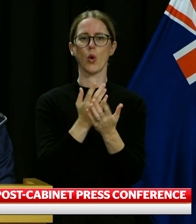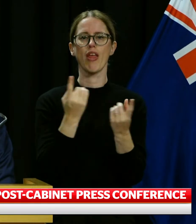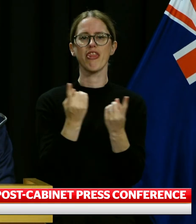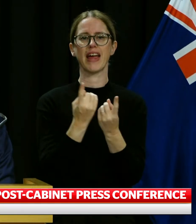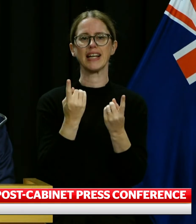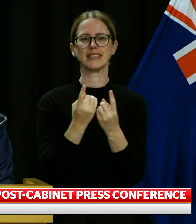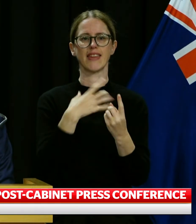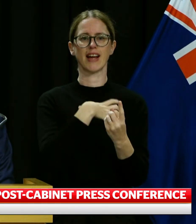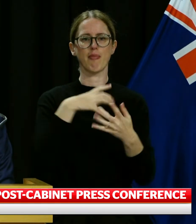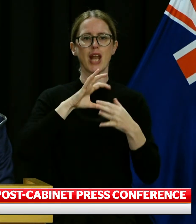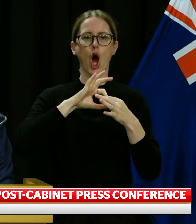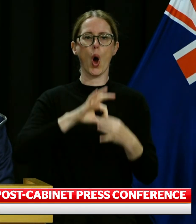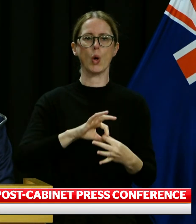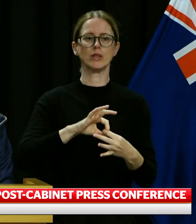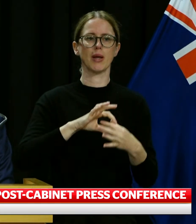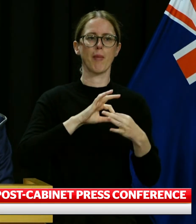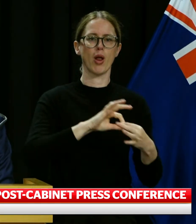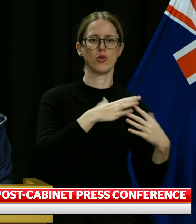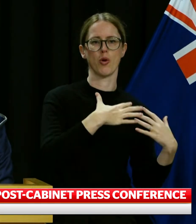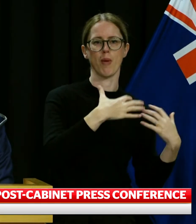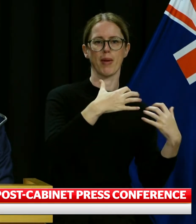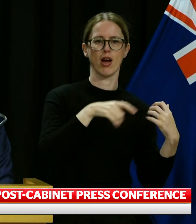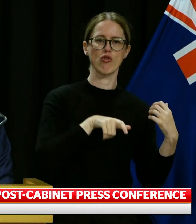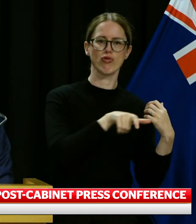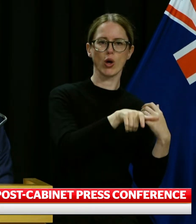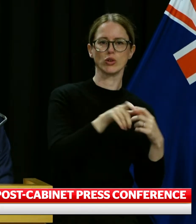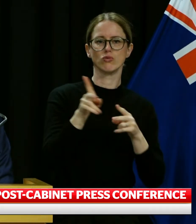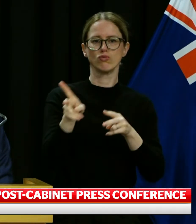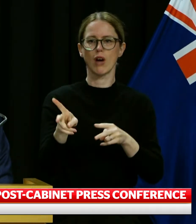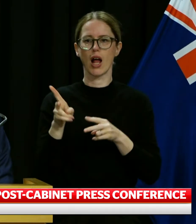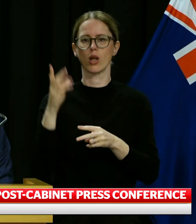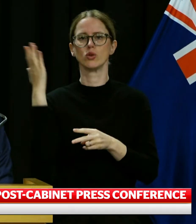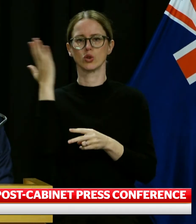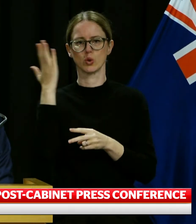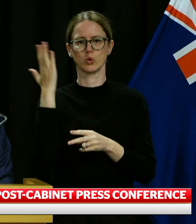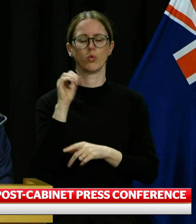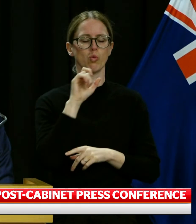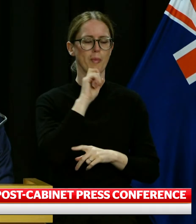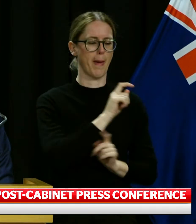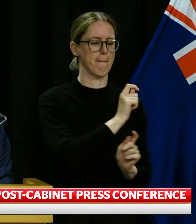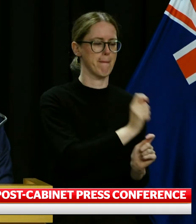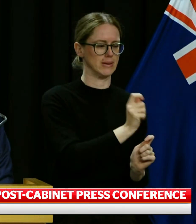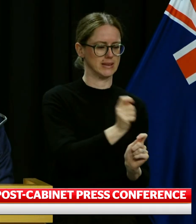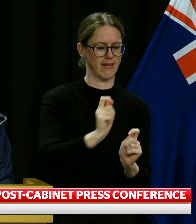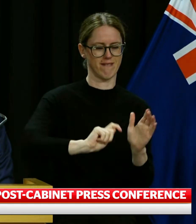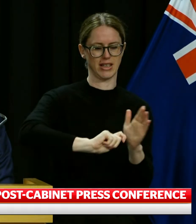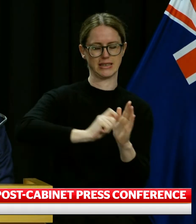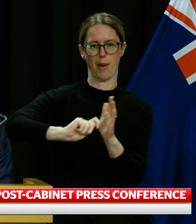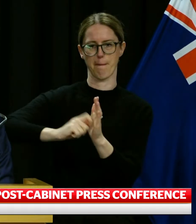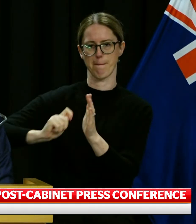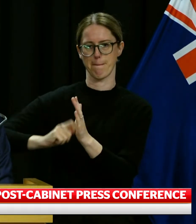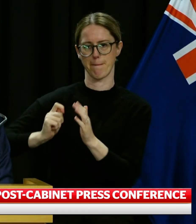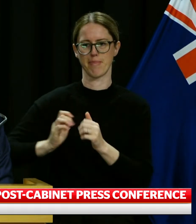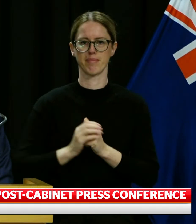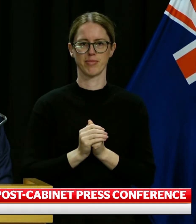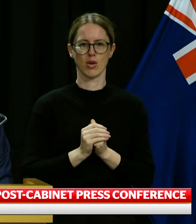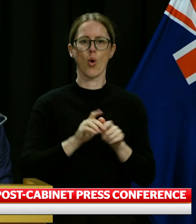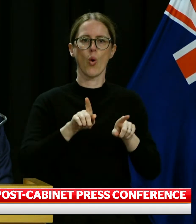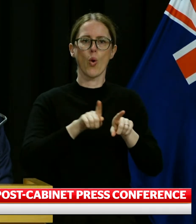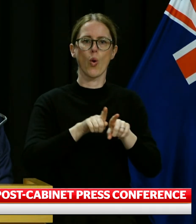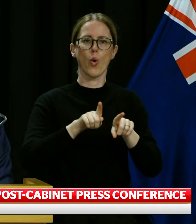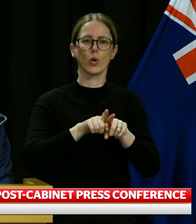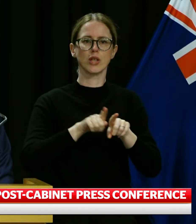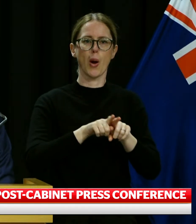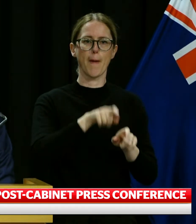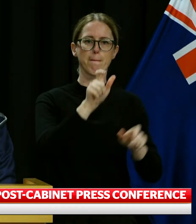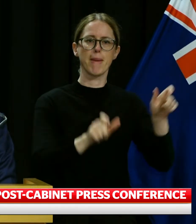is responsible for, like roads, rail and schools, are rebuilt. It also eases pressure on the rates, with